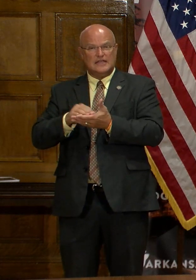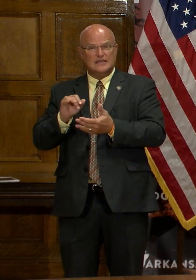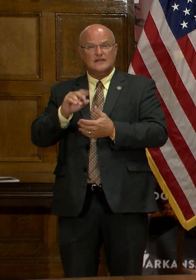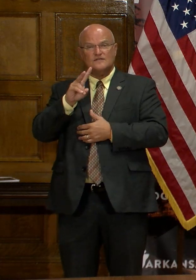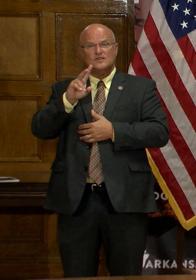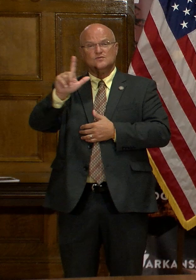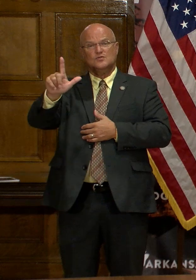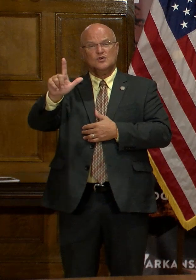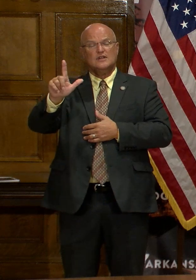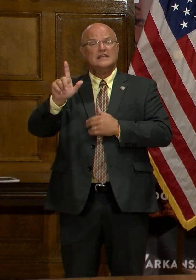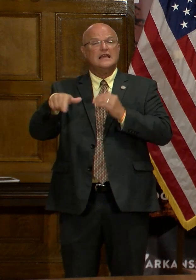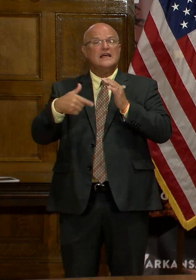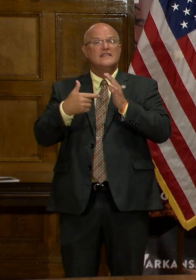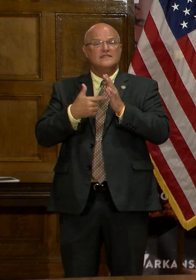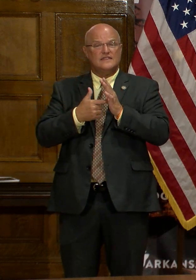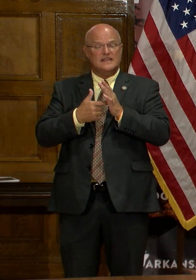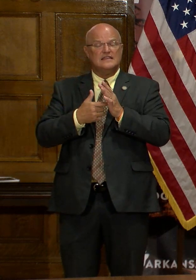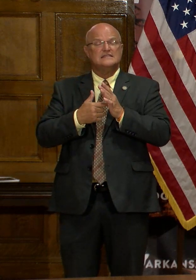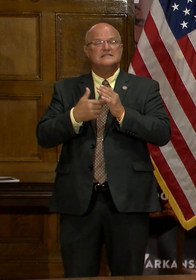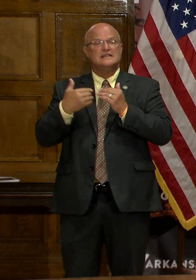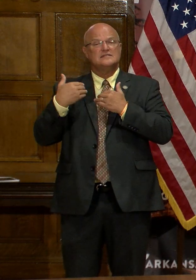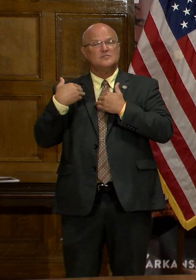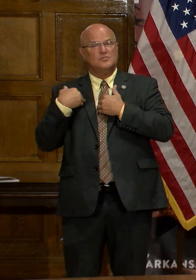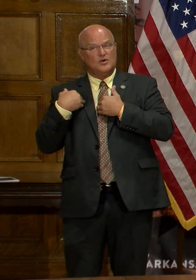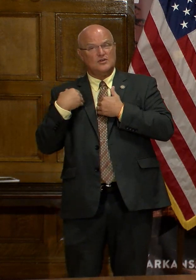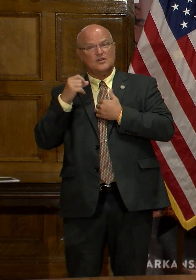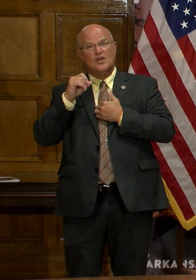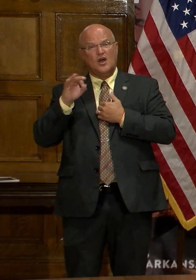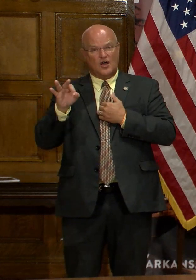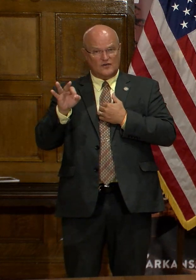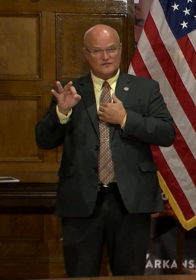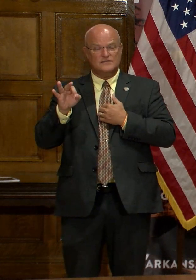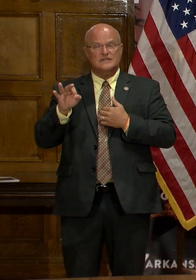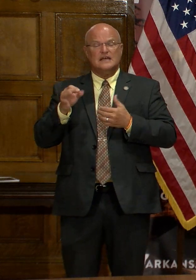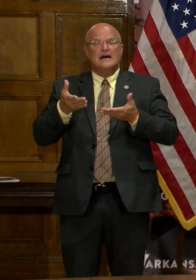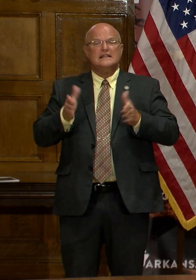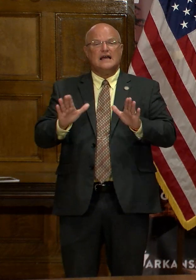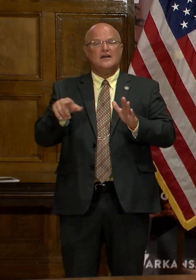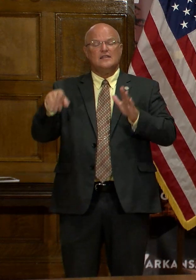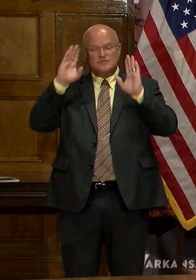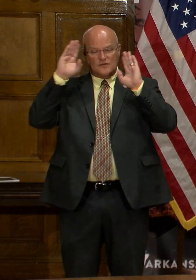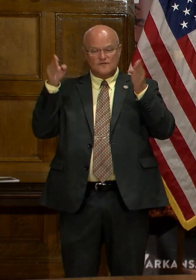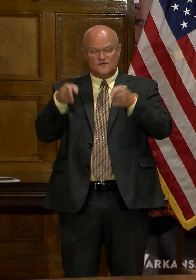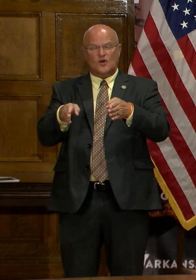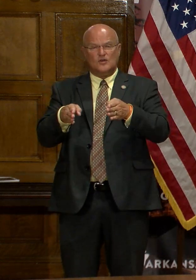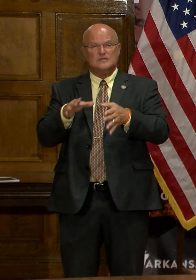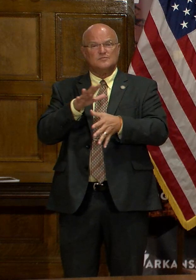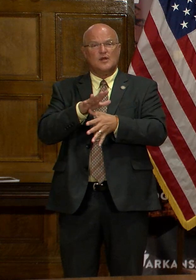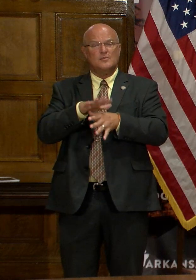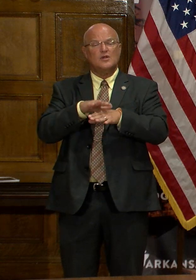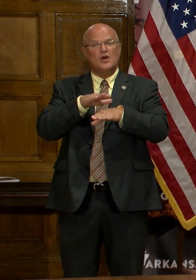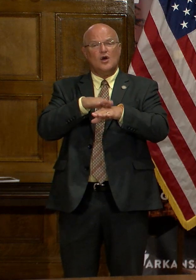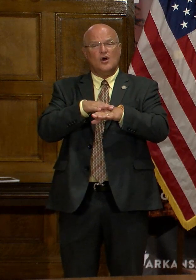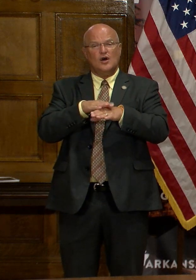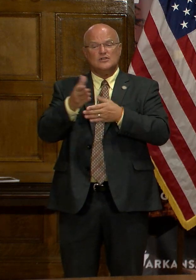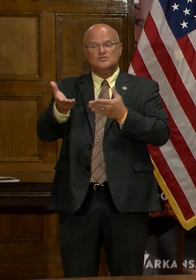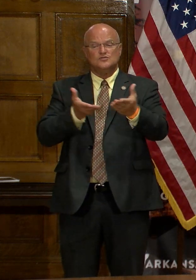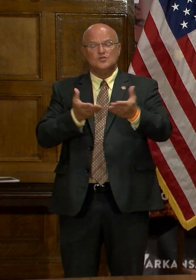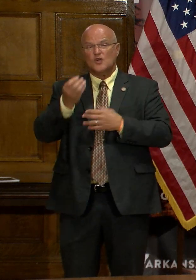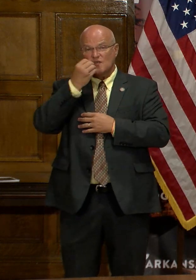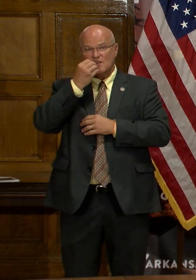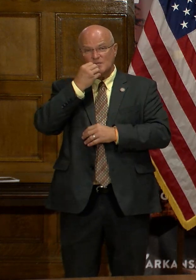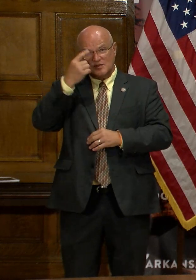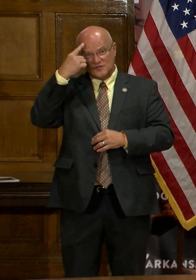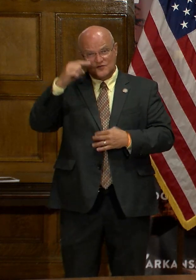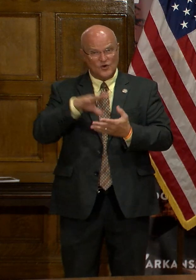also eliminate a massive administrative burden on our school nutrition staff, allowing them to focus primarily on serving meals